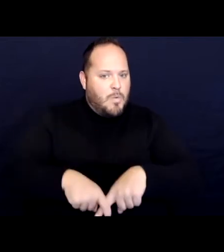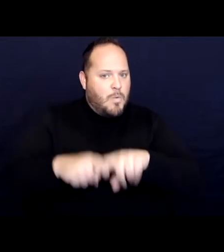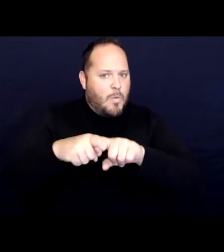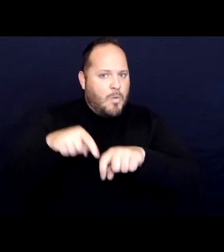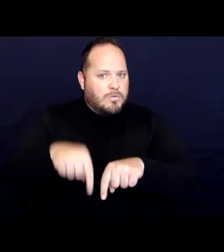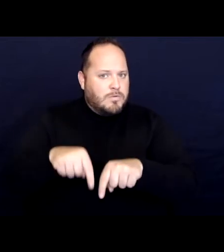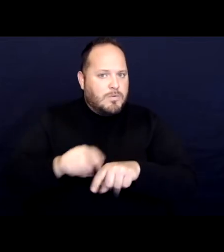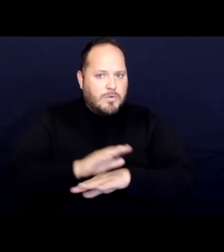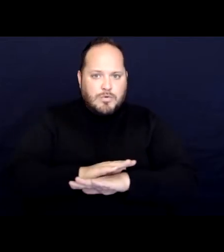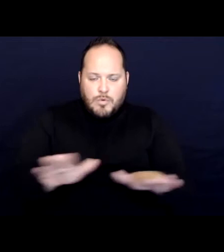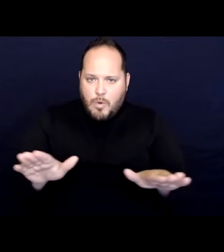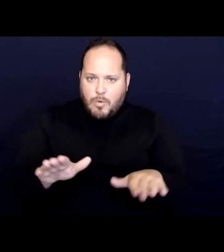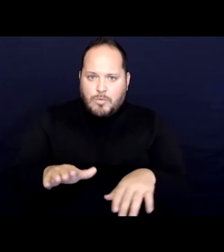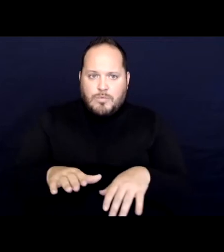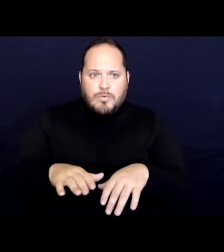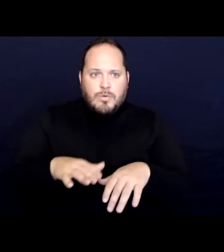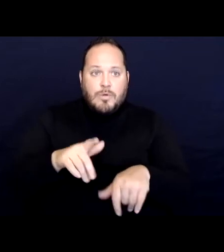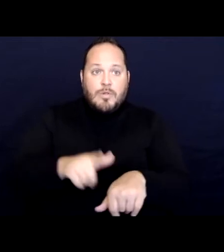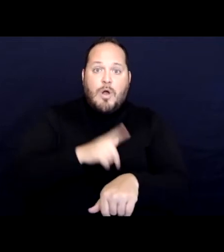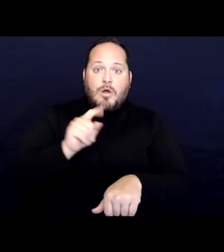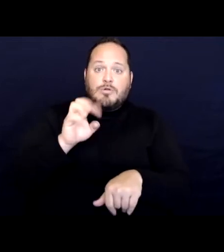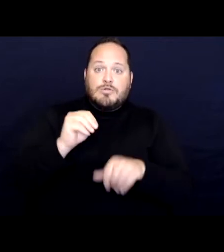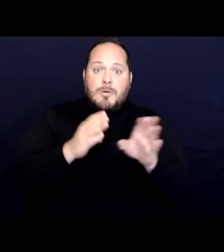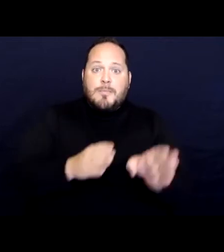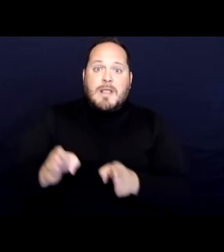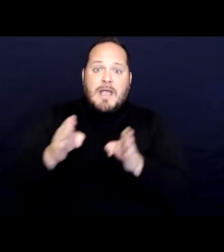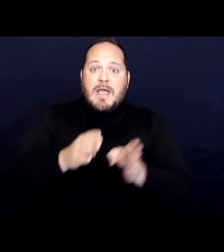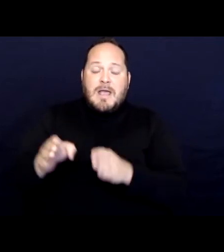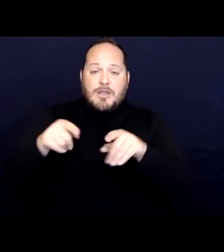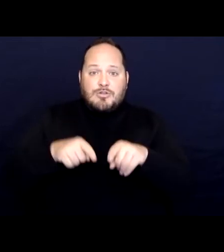do, long-term planning during a crisis.